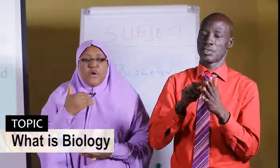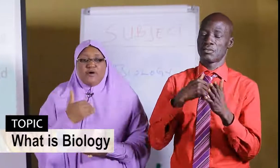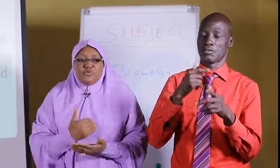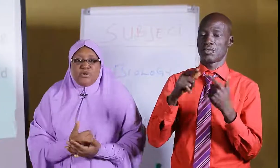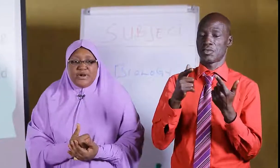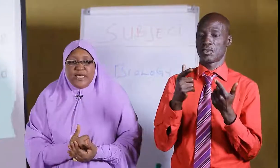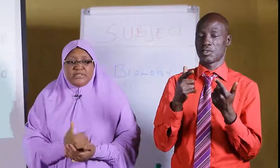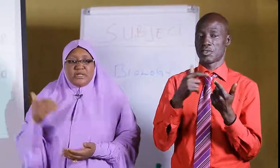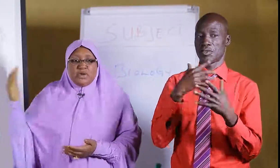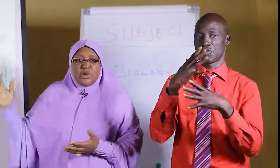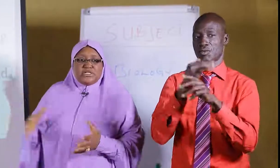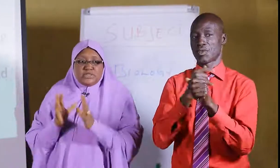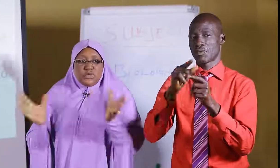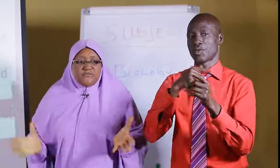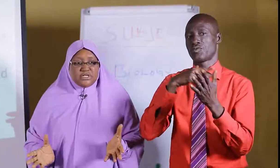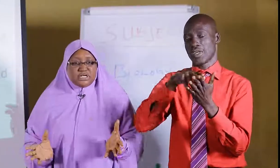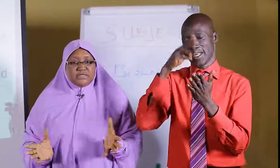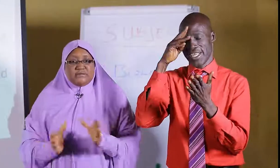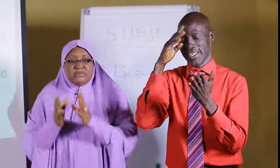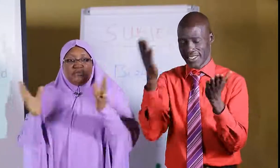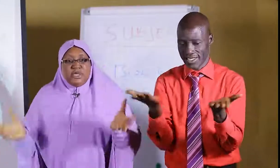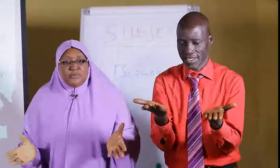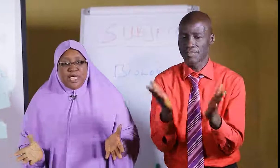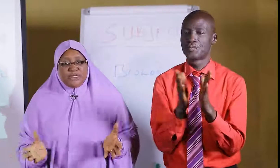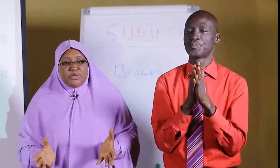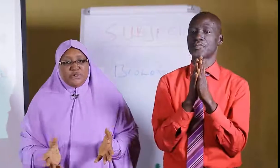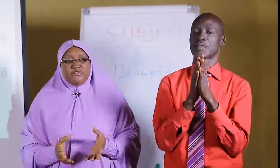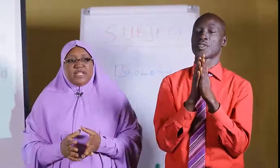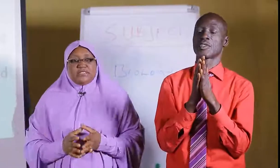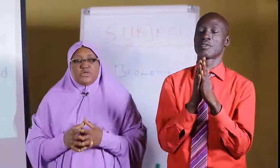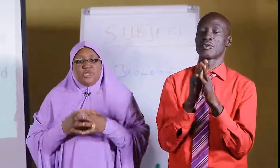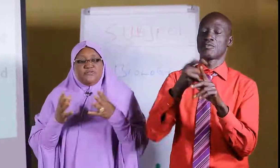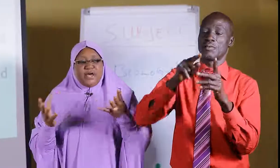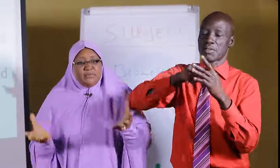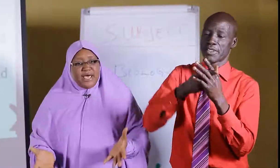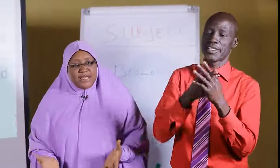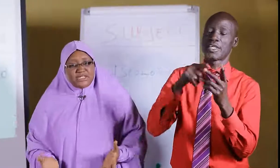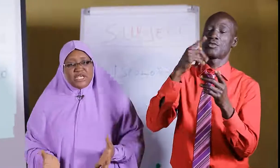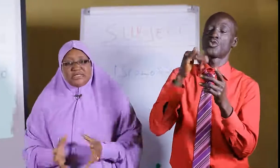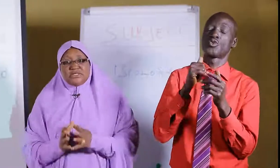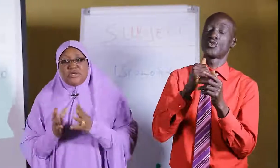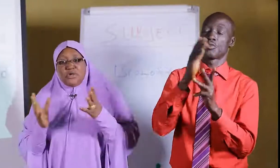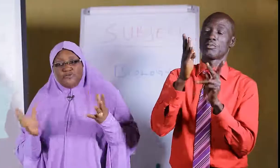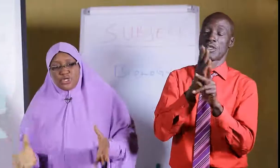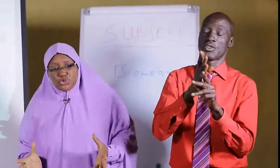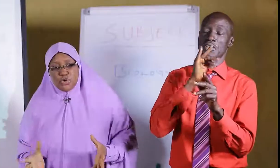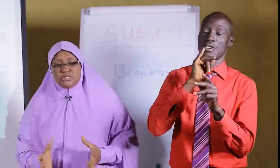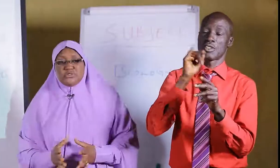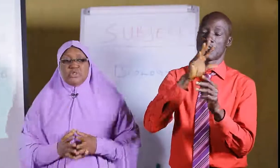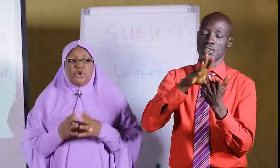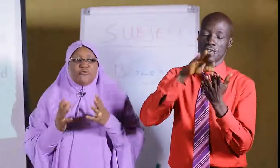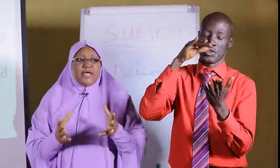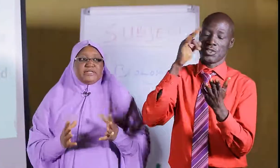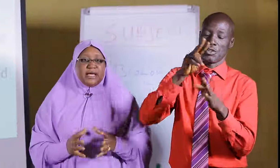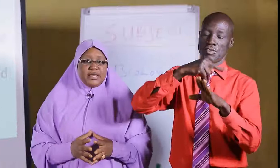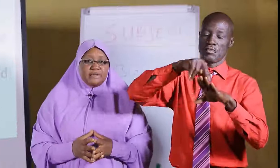go, I will have to summarize what we have discussed. At the beginning of the lesson, we defined biology as the study of nature or the